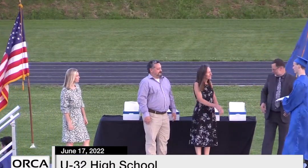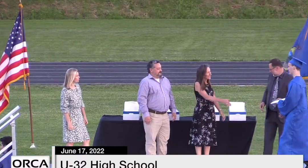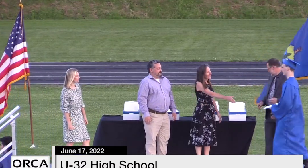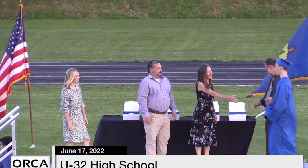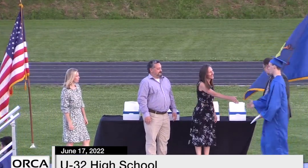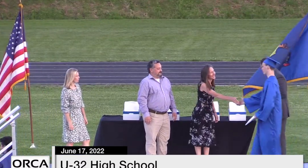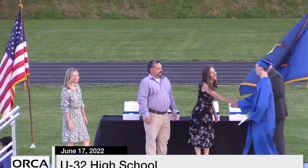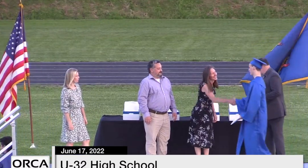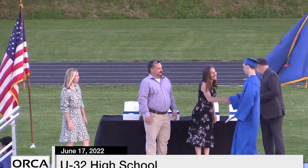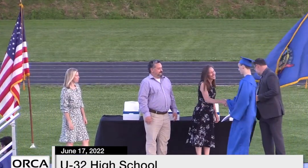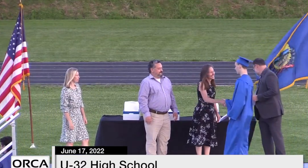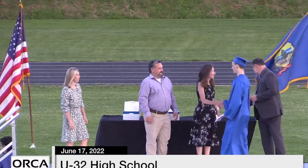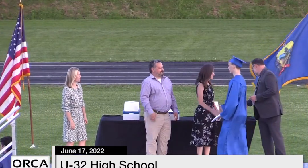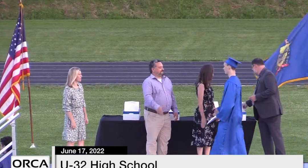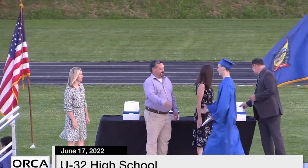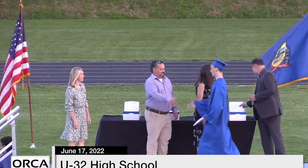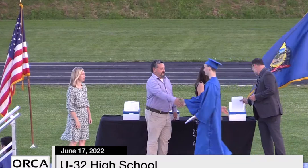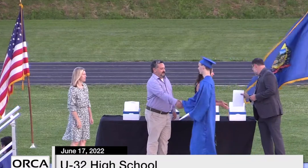Samantha F. Sisley.